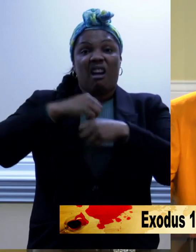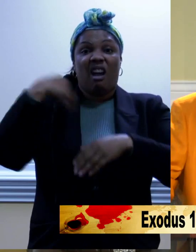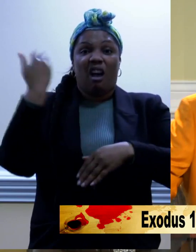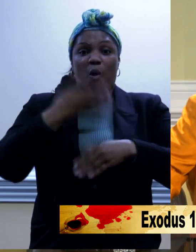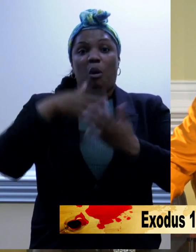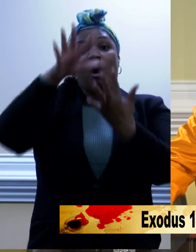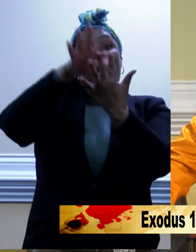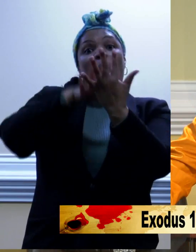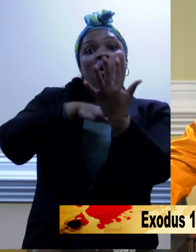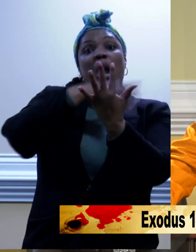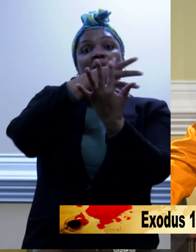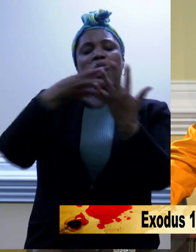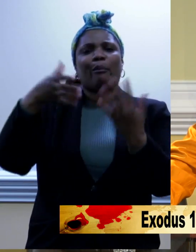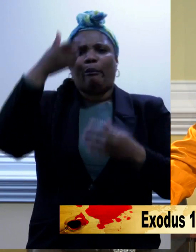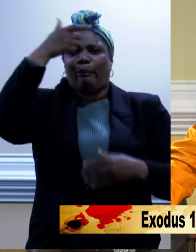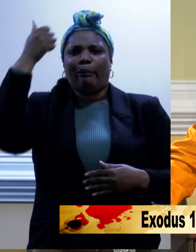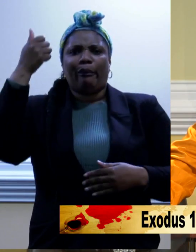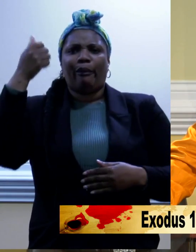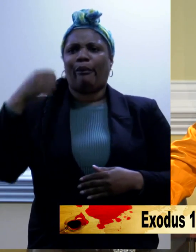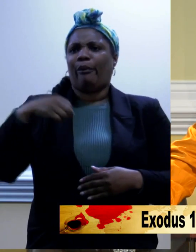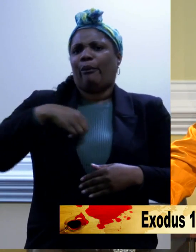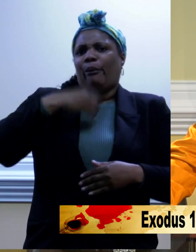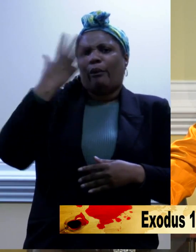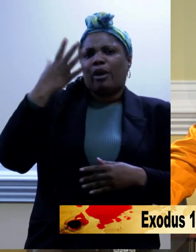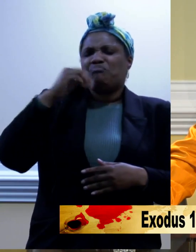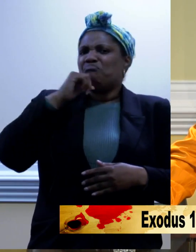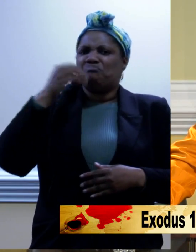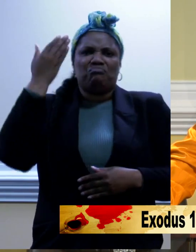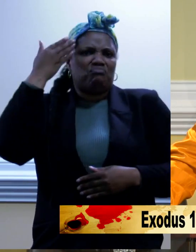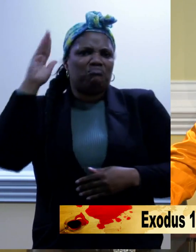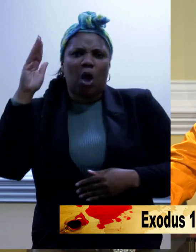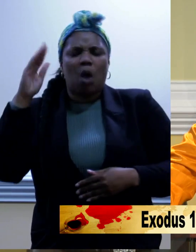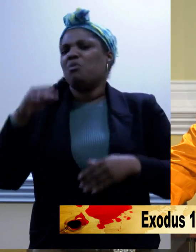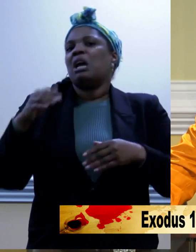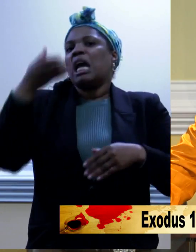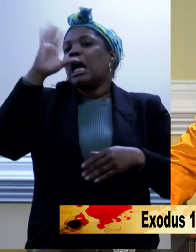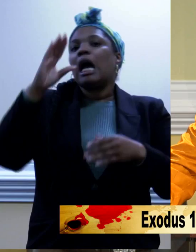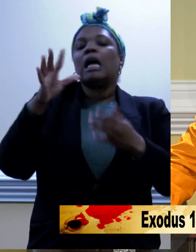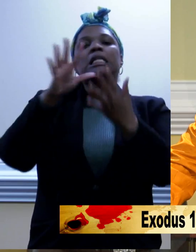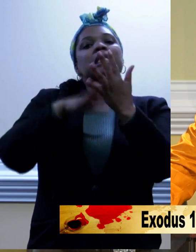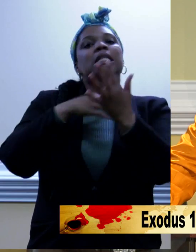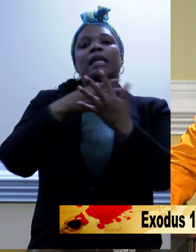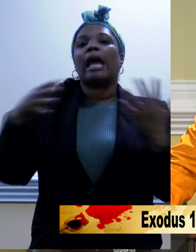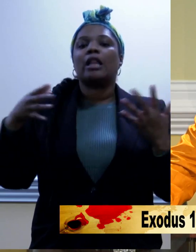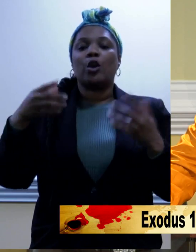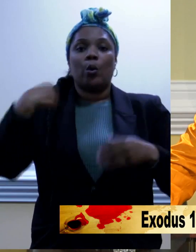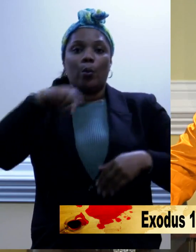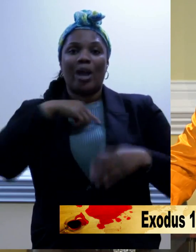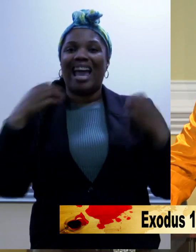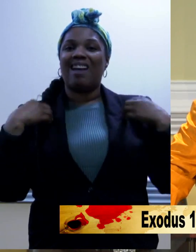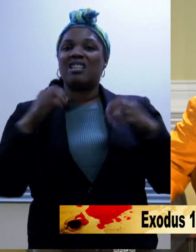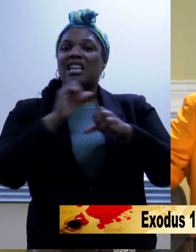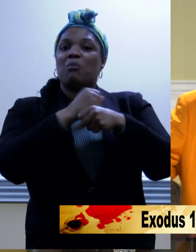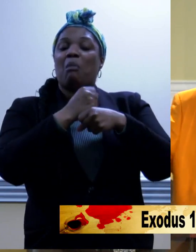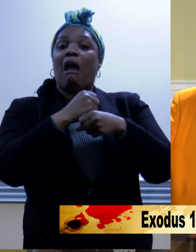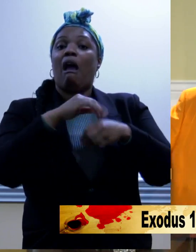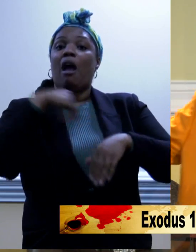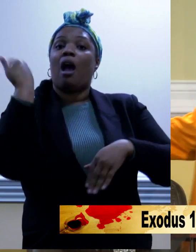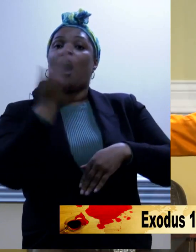nothing about God's calendar. And we used to, in the old days, when we used to just